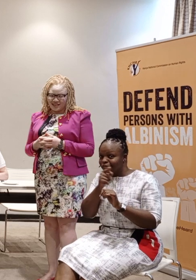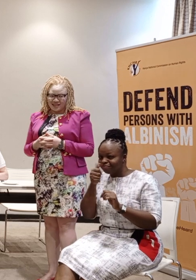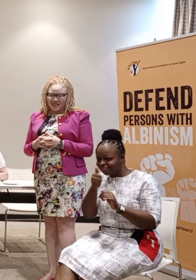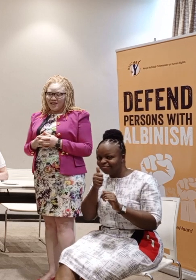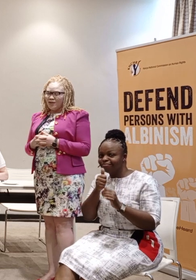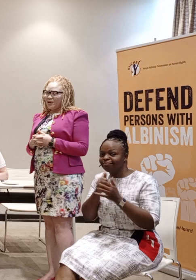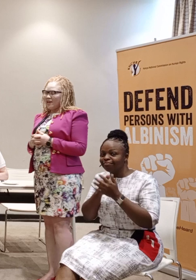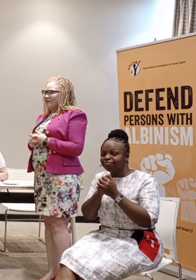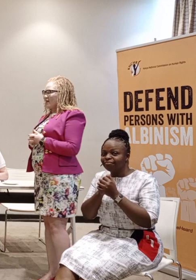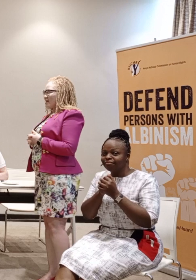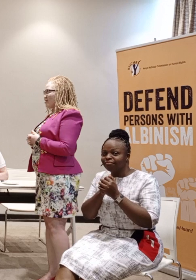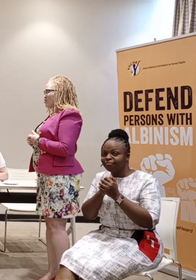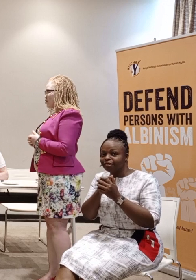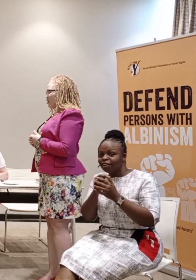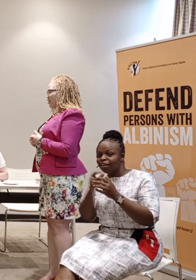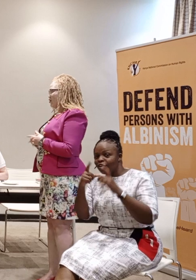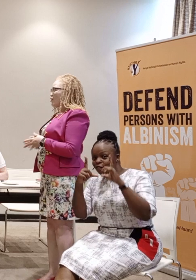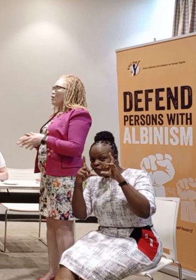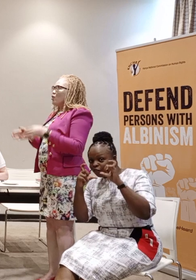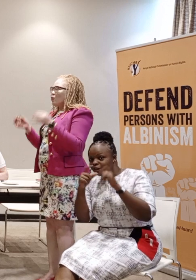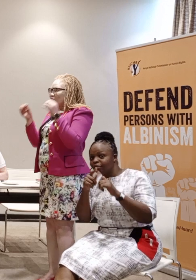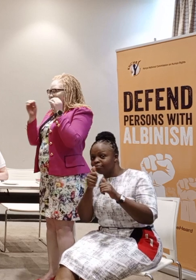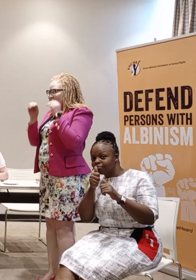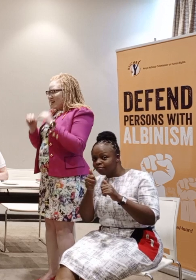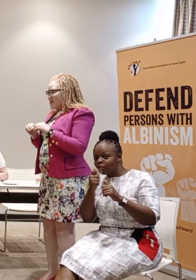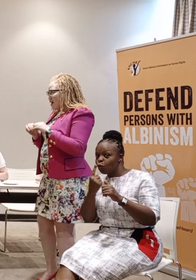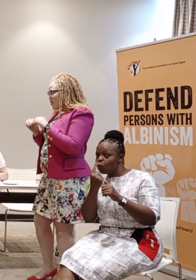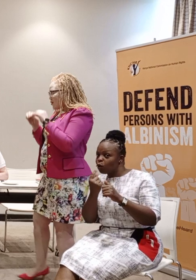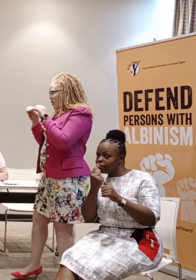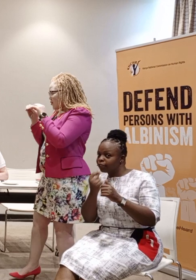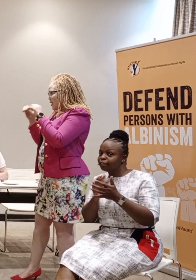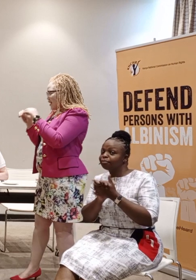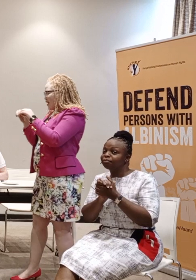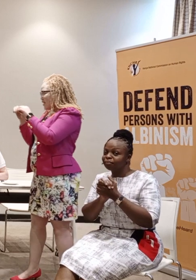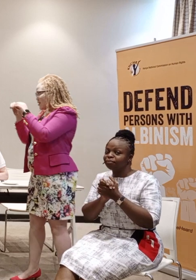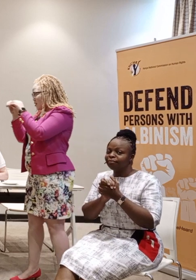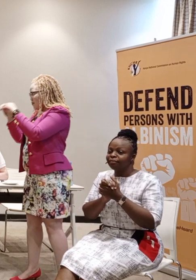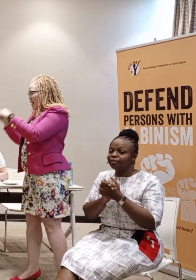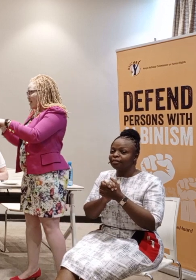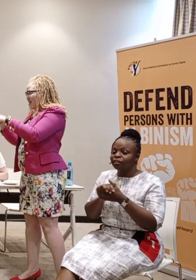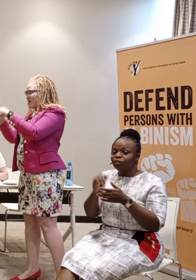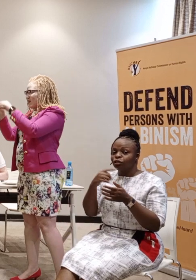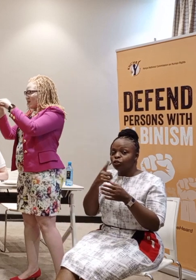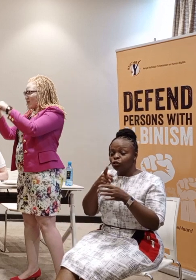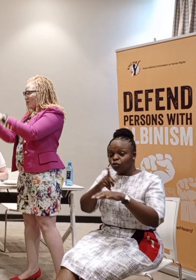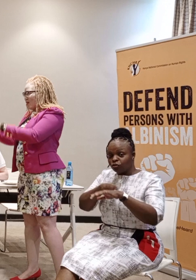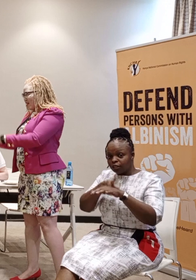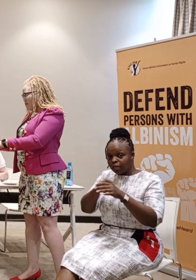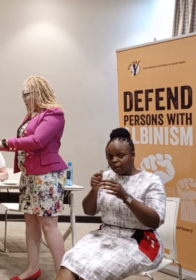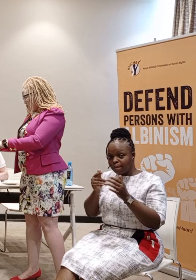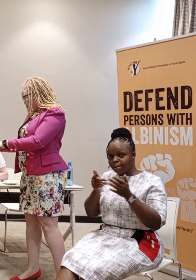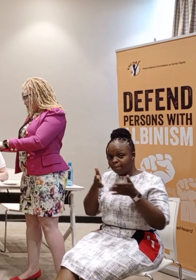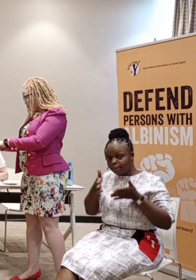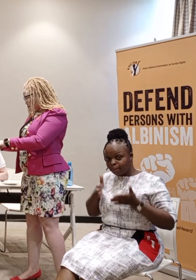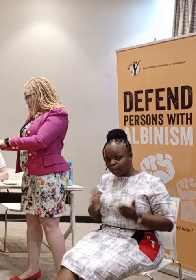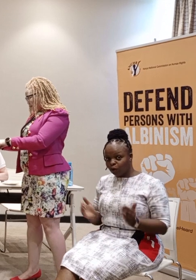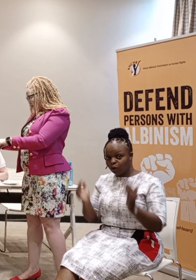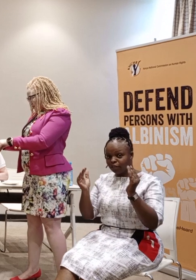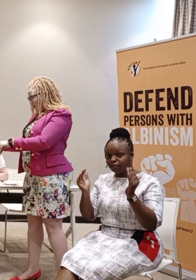barriers. When I say cradle to grave, unazaliwa unakutana na hizo barriers kwa labor